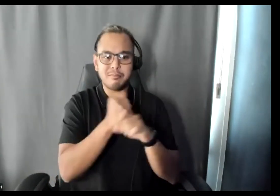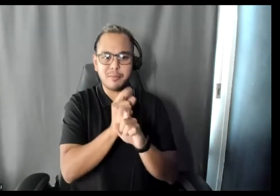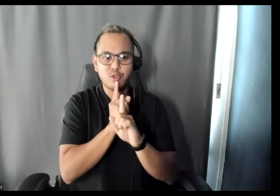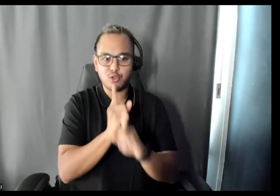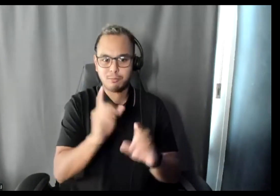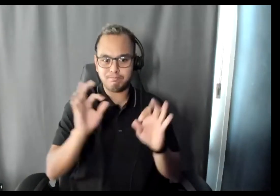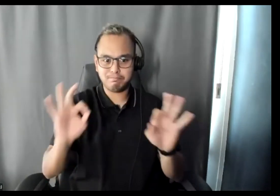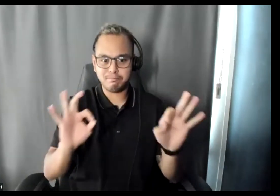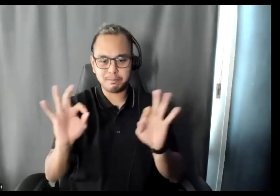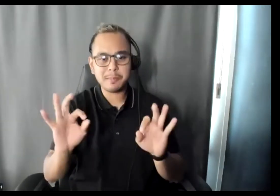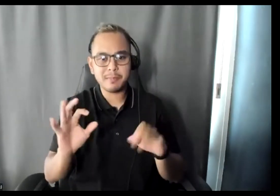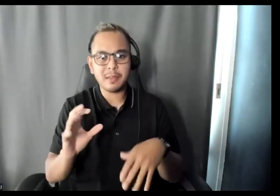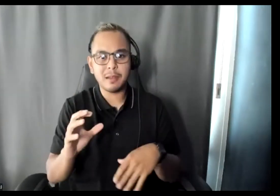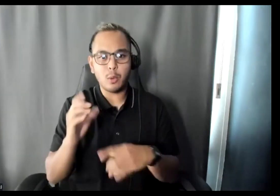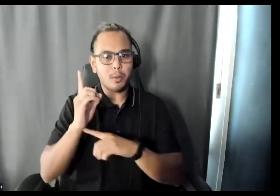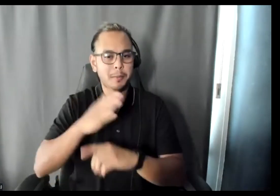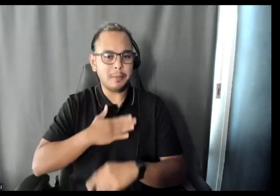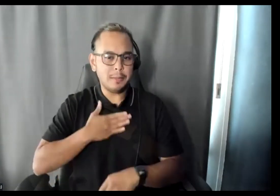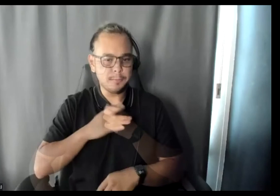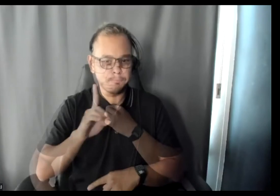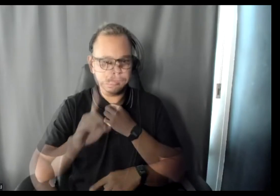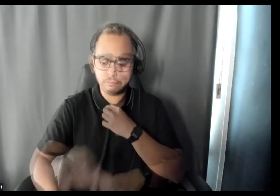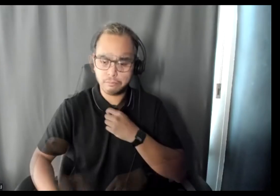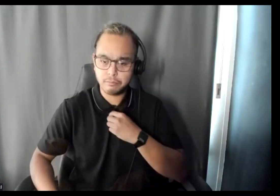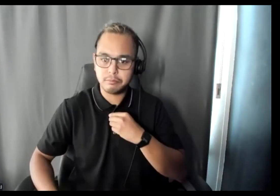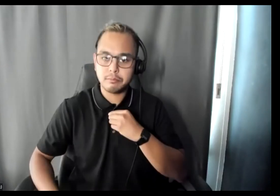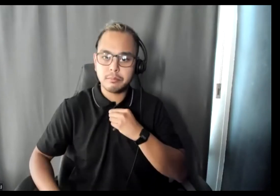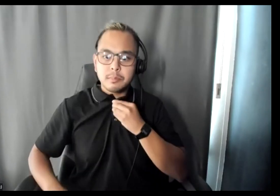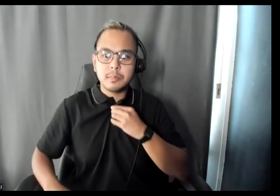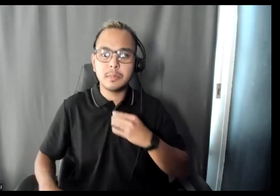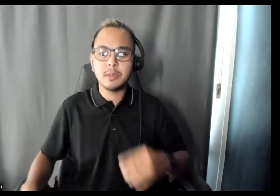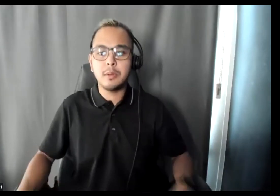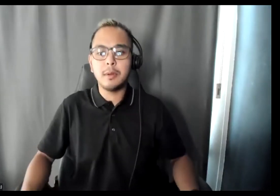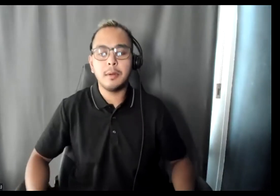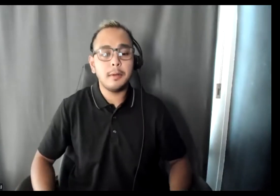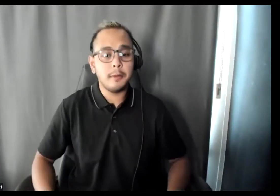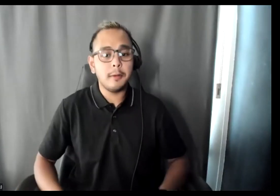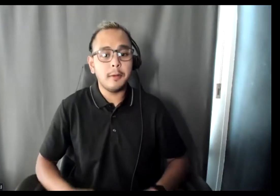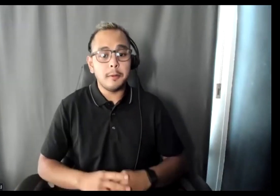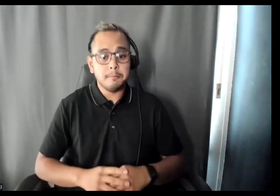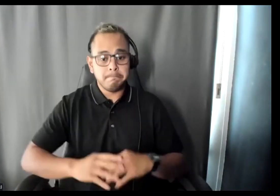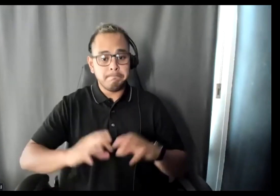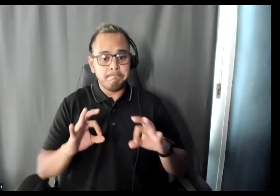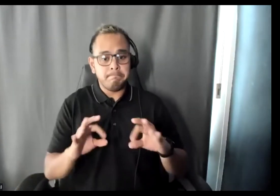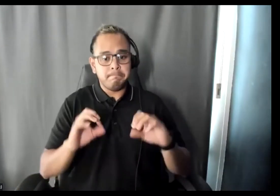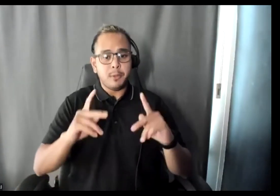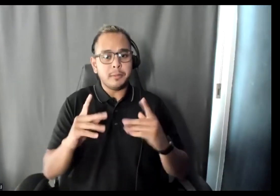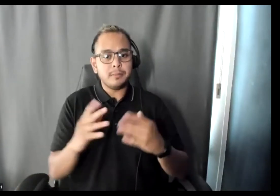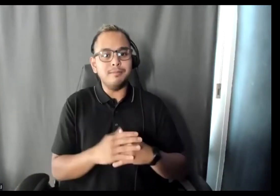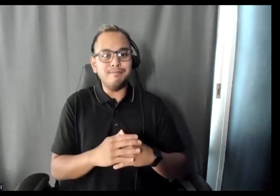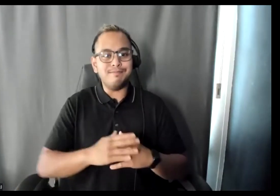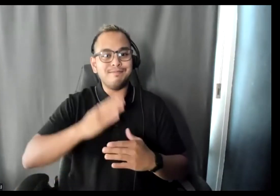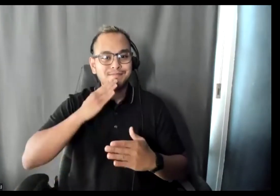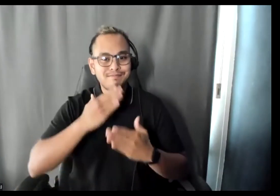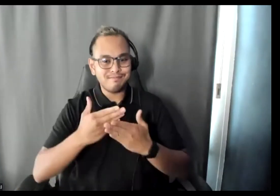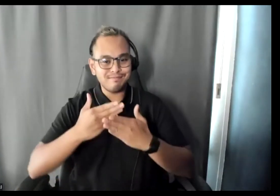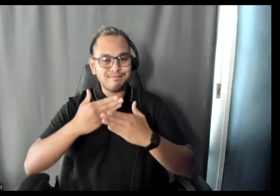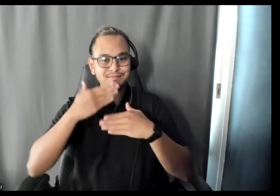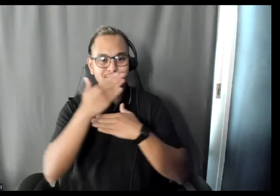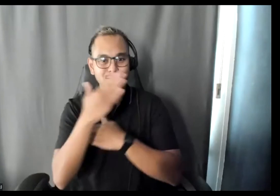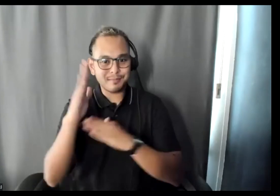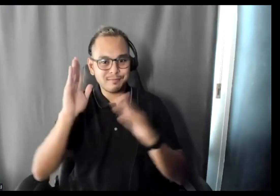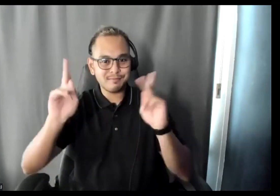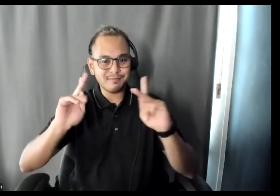to do. Just give us one moment, please, so we can begin to do that. Okay. Great. So good news, folks. We are on and live and ready to